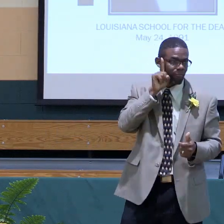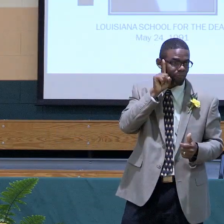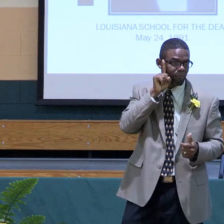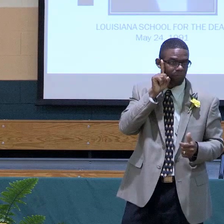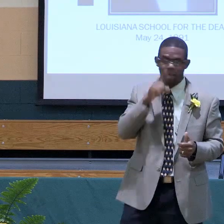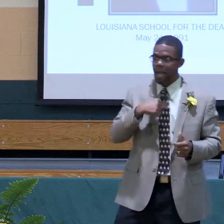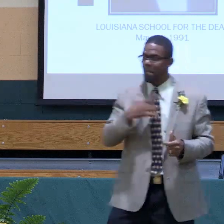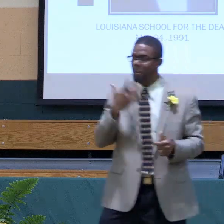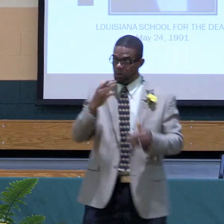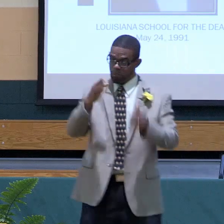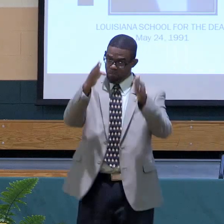remember,